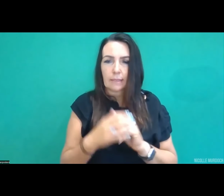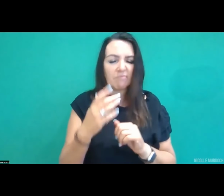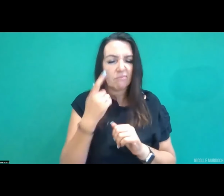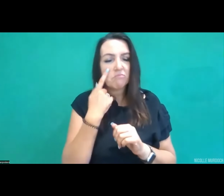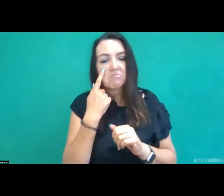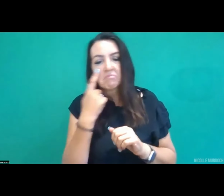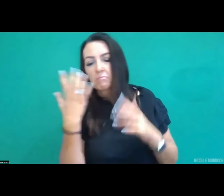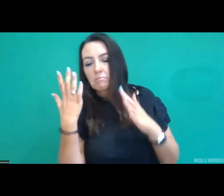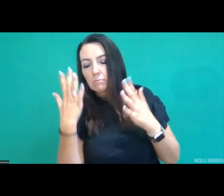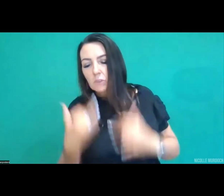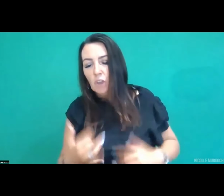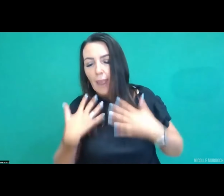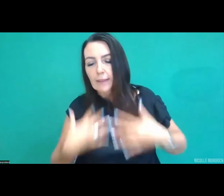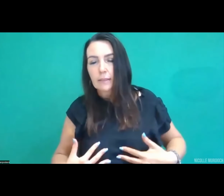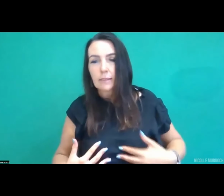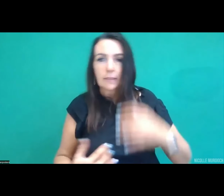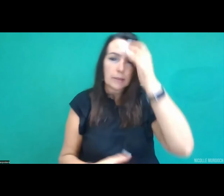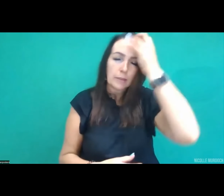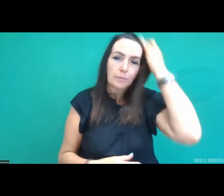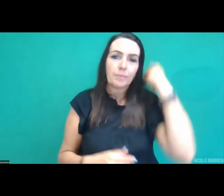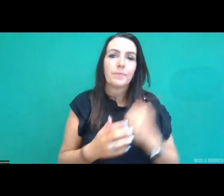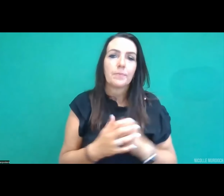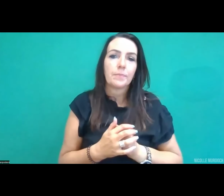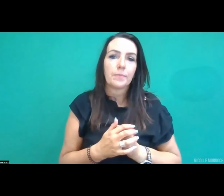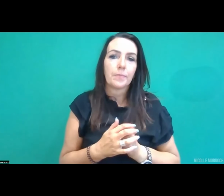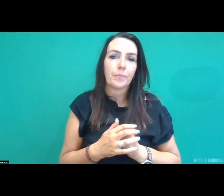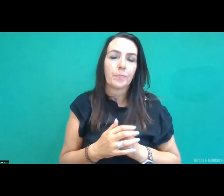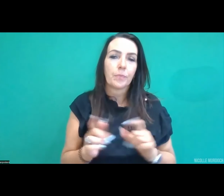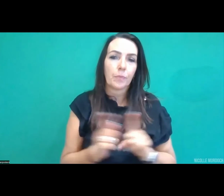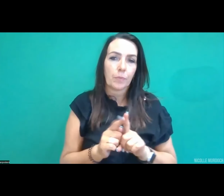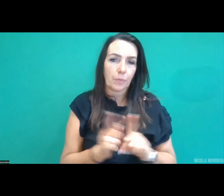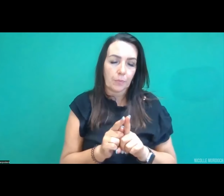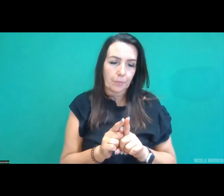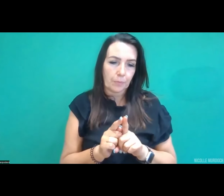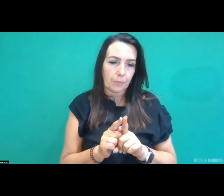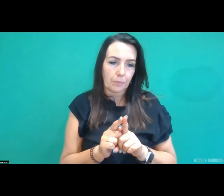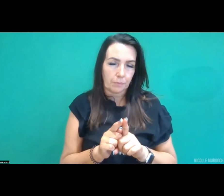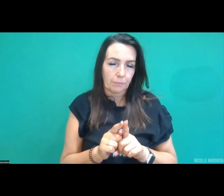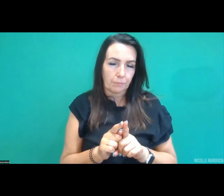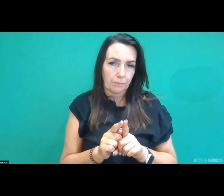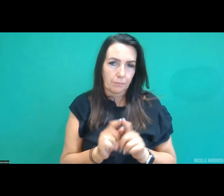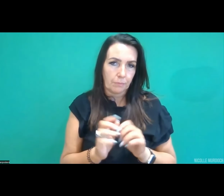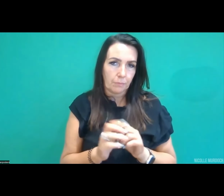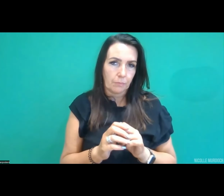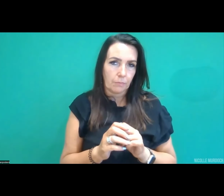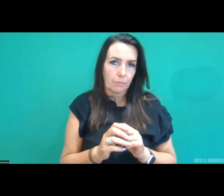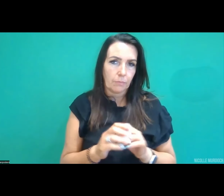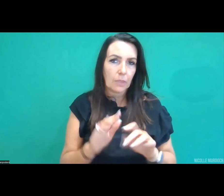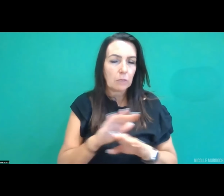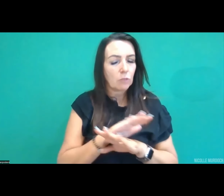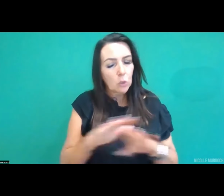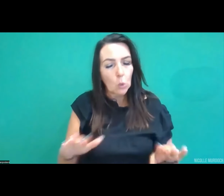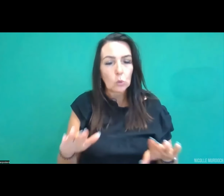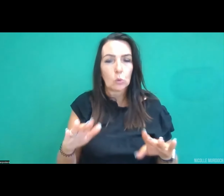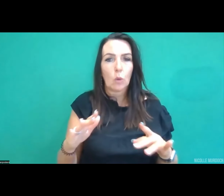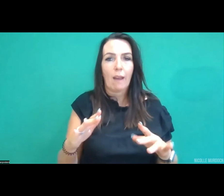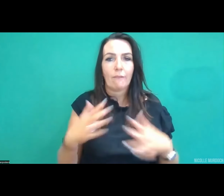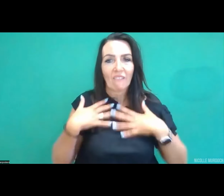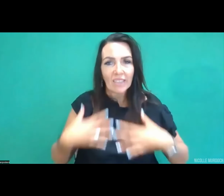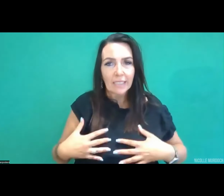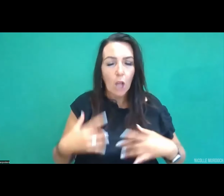And while you're doing that as well, do avoid having any kind of sexual contact or physical contact with someone